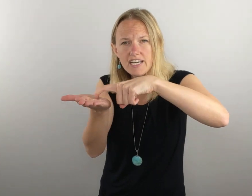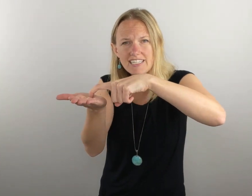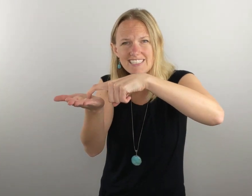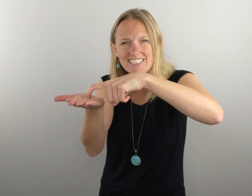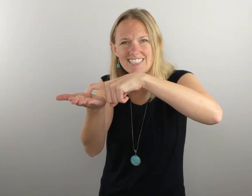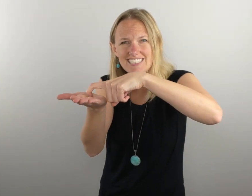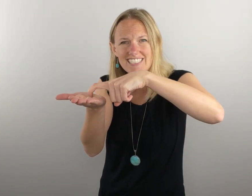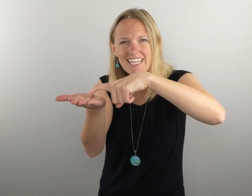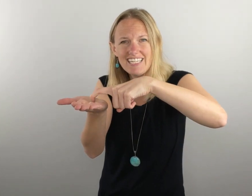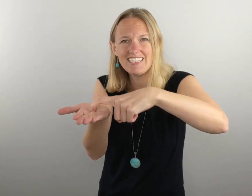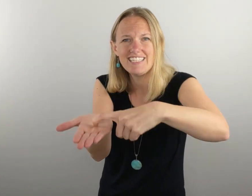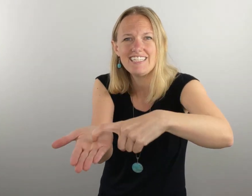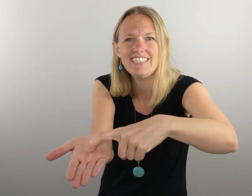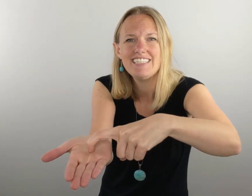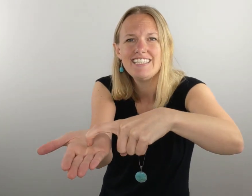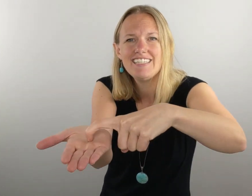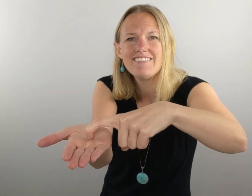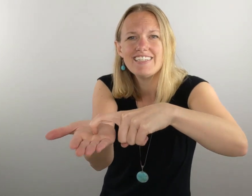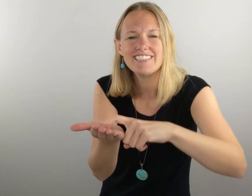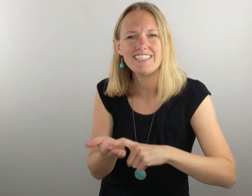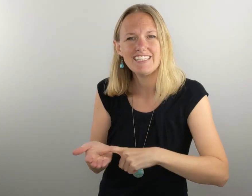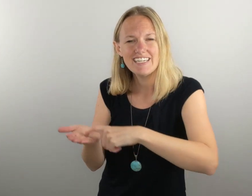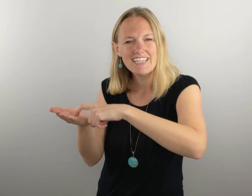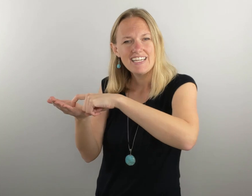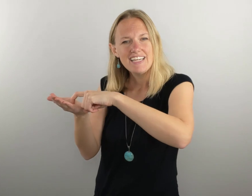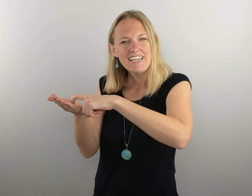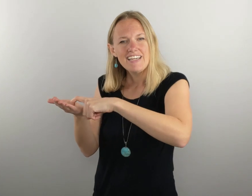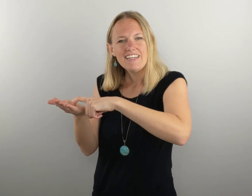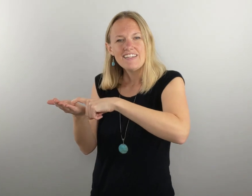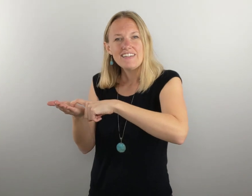kind of shake it on there. Fixing